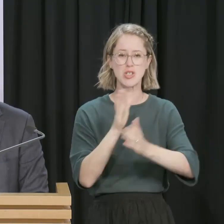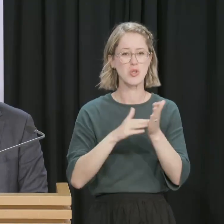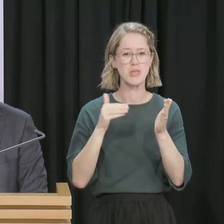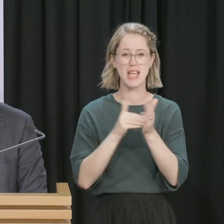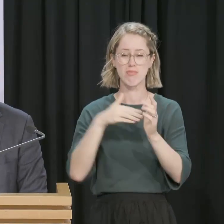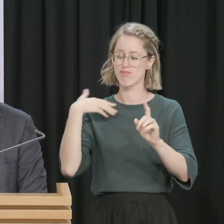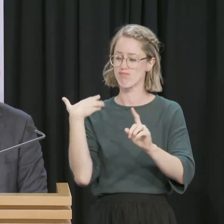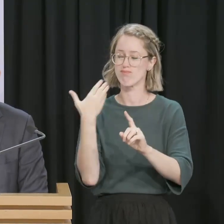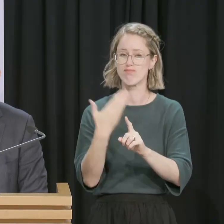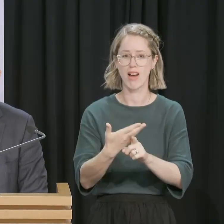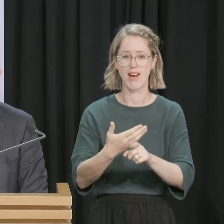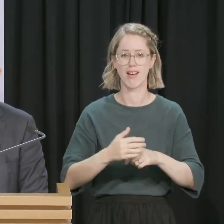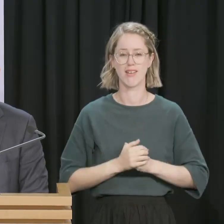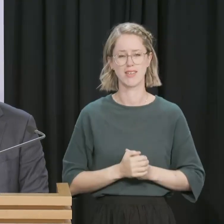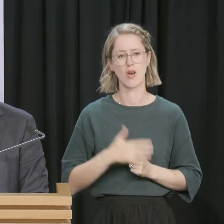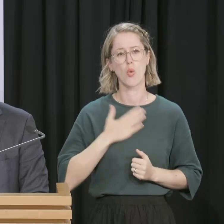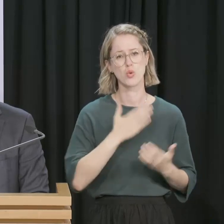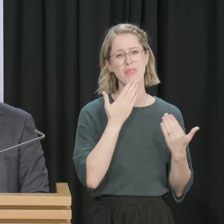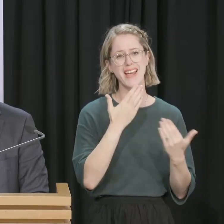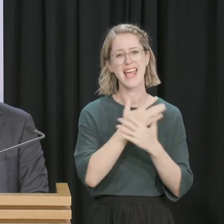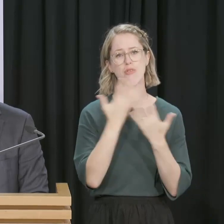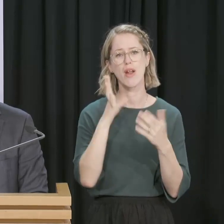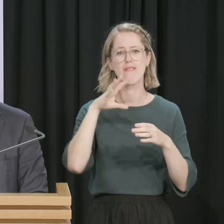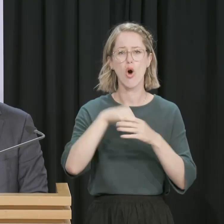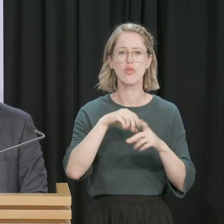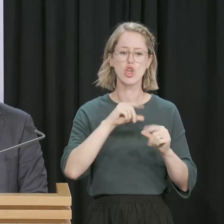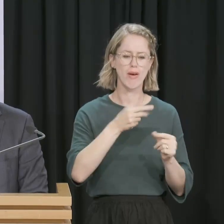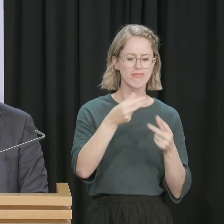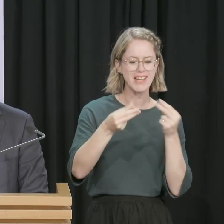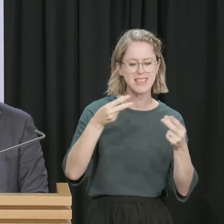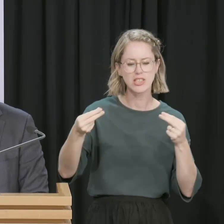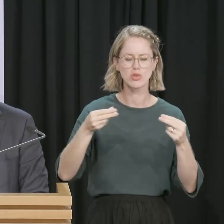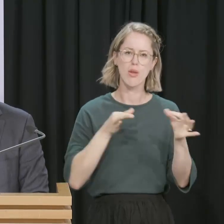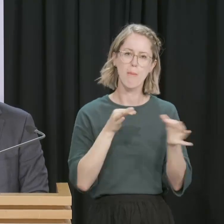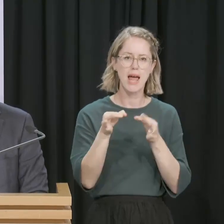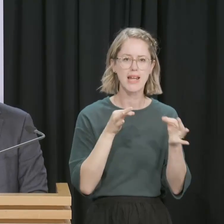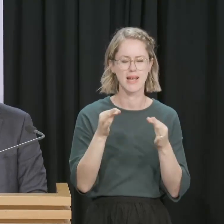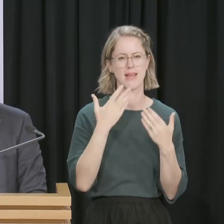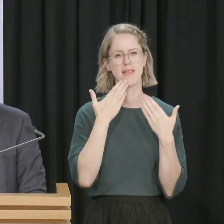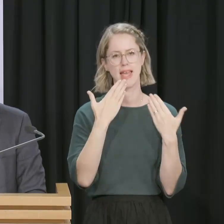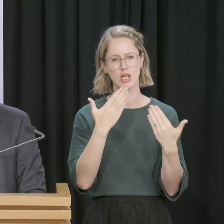has ever undertaken. And I want to thank everybody who has been involved in getting it to this point